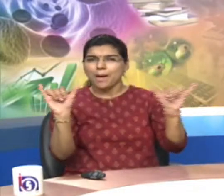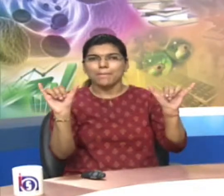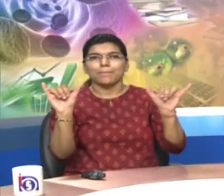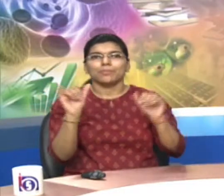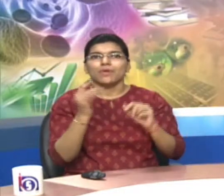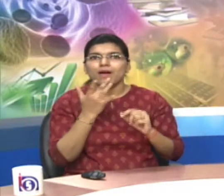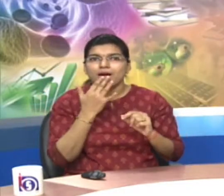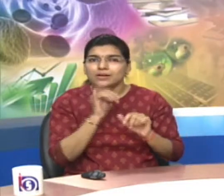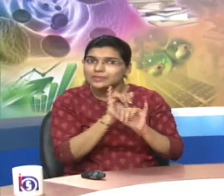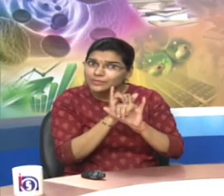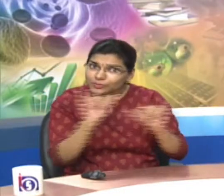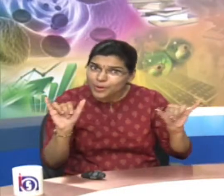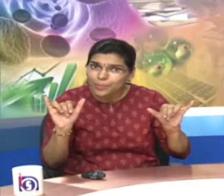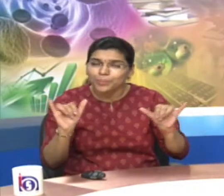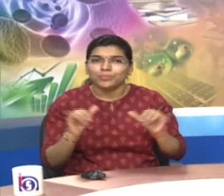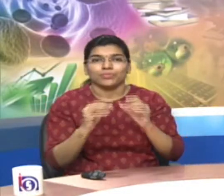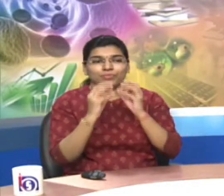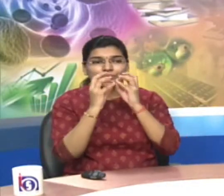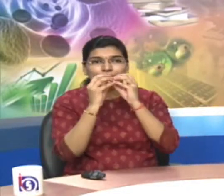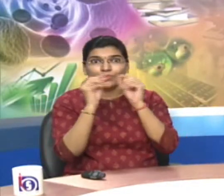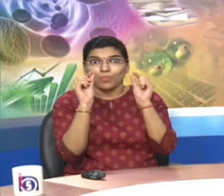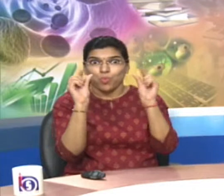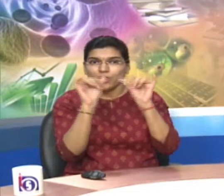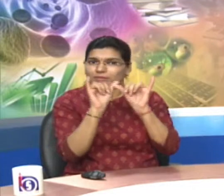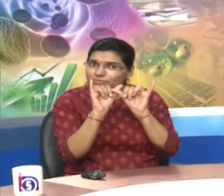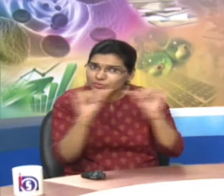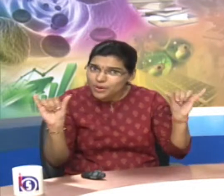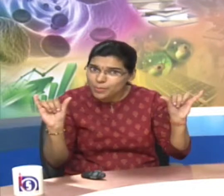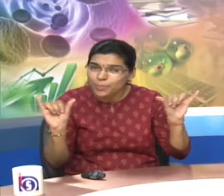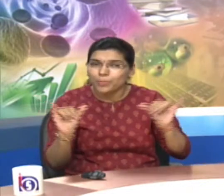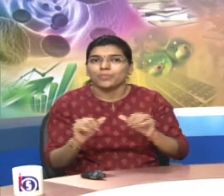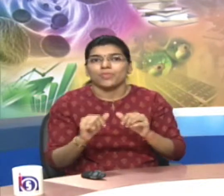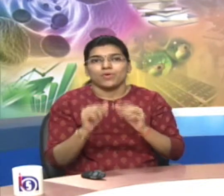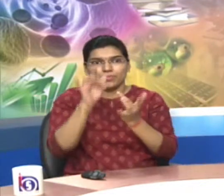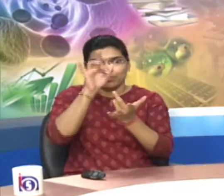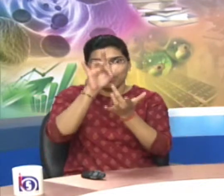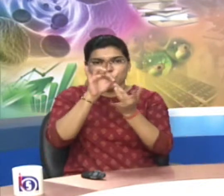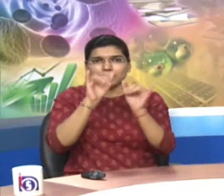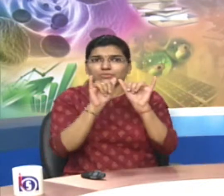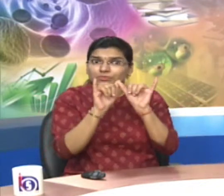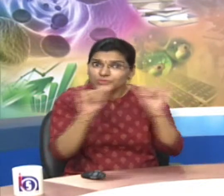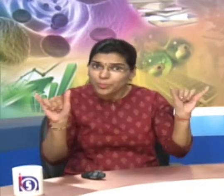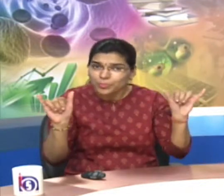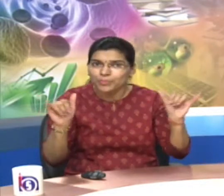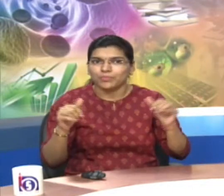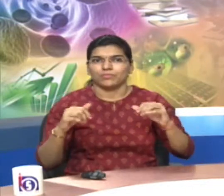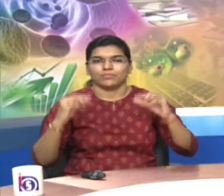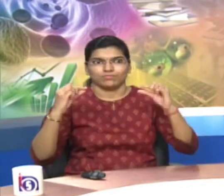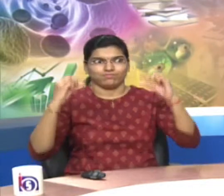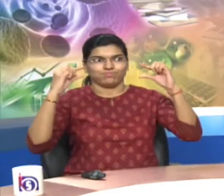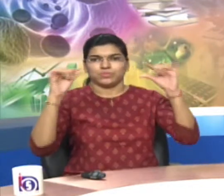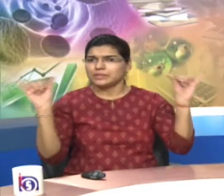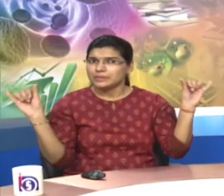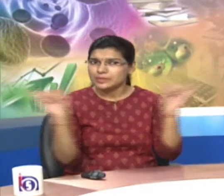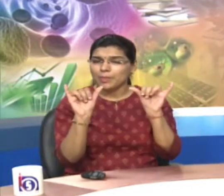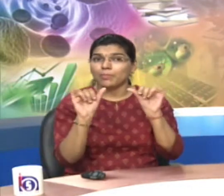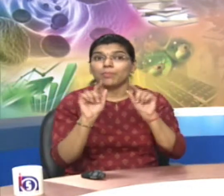the format painter option to make the similar kind of changes, similar kind of text